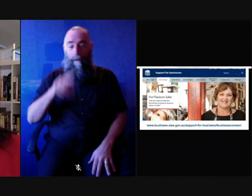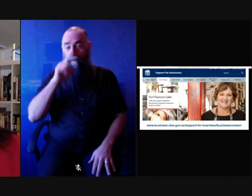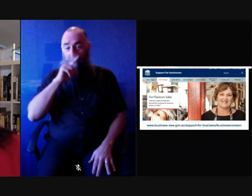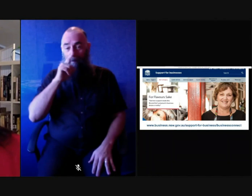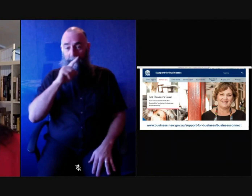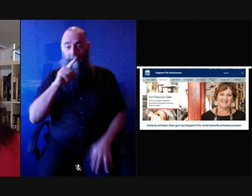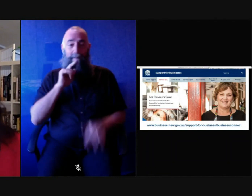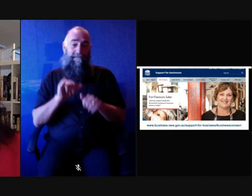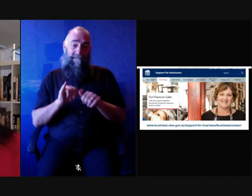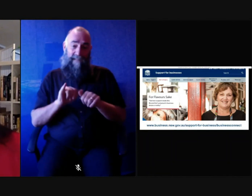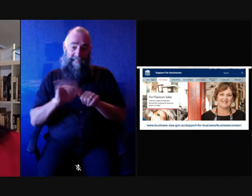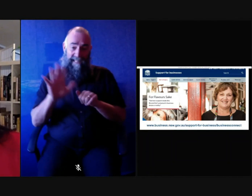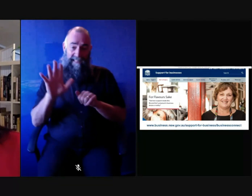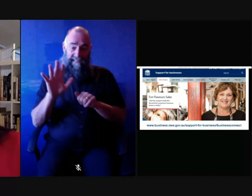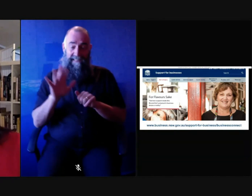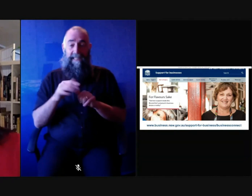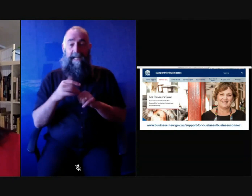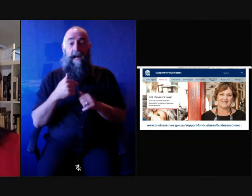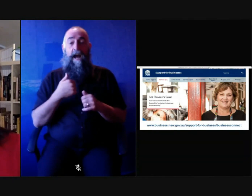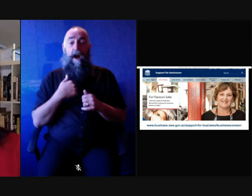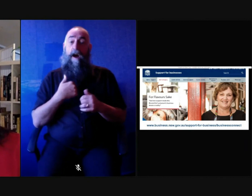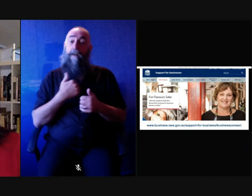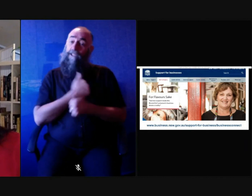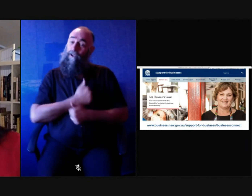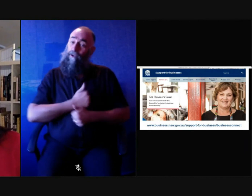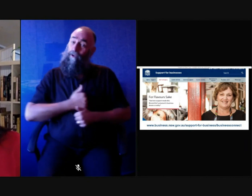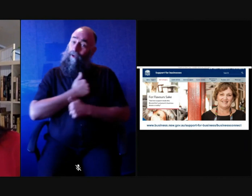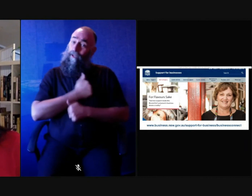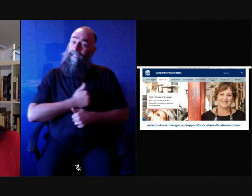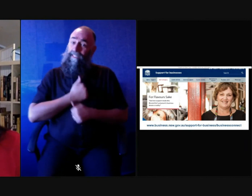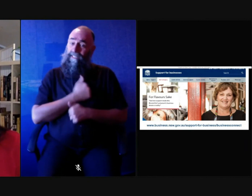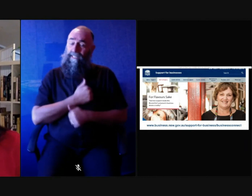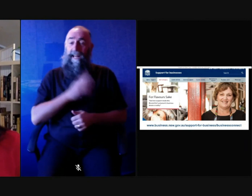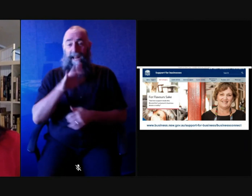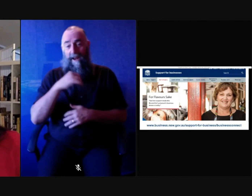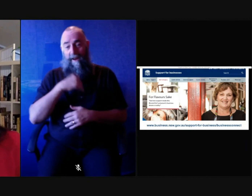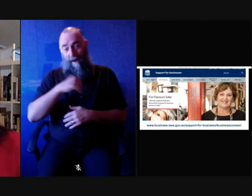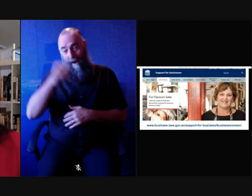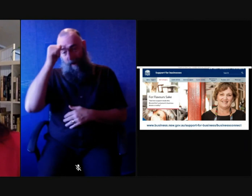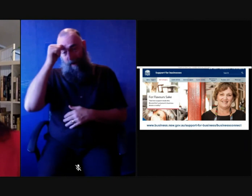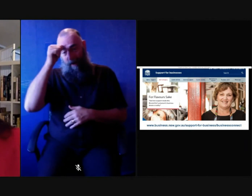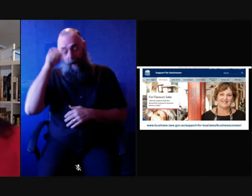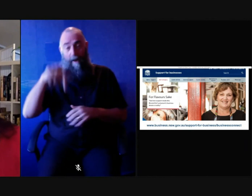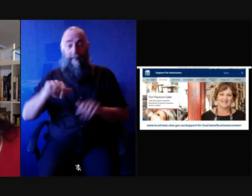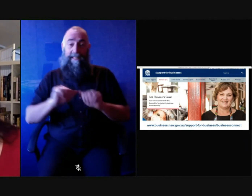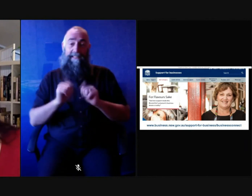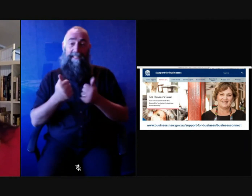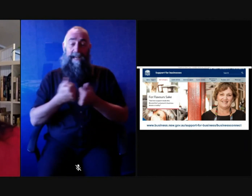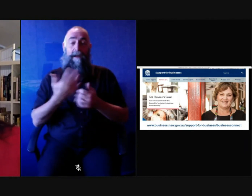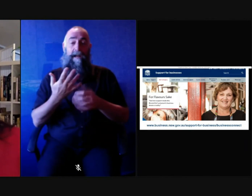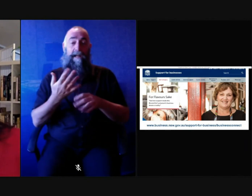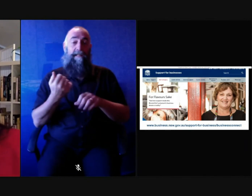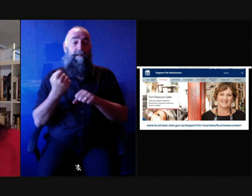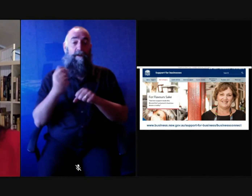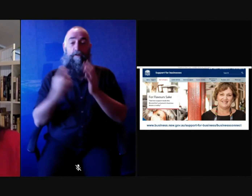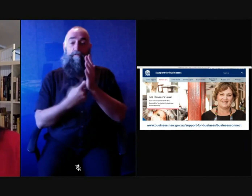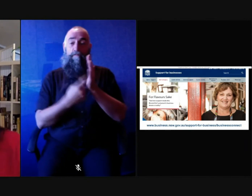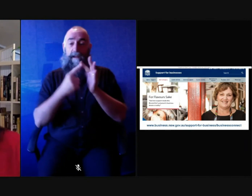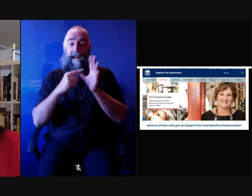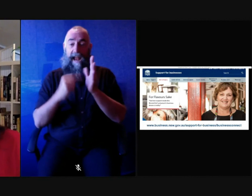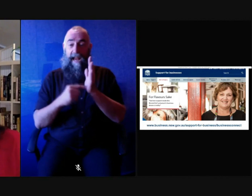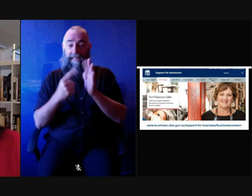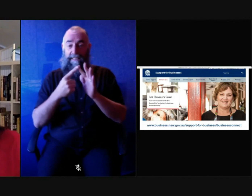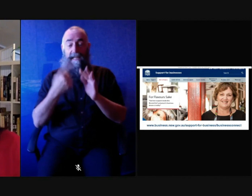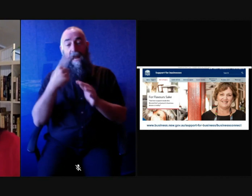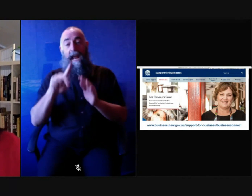have you here. I have really enjoyed it, and I know the team at Create New South Wales and Screen New South Wales are here for